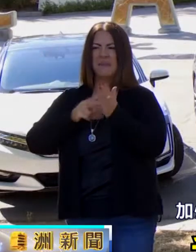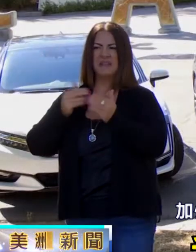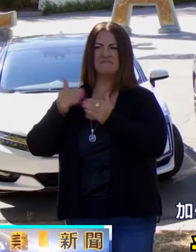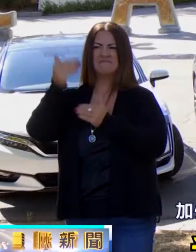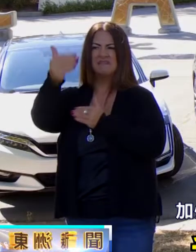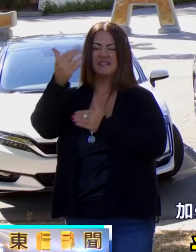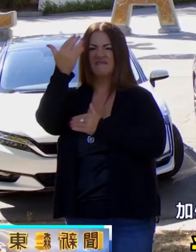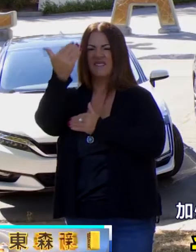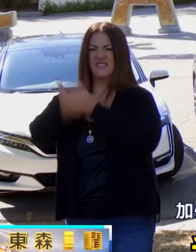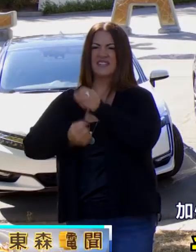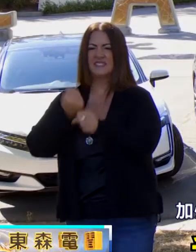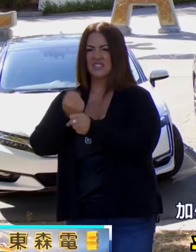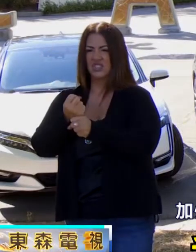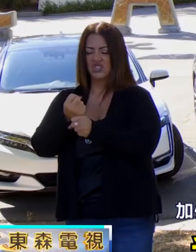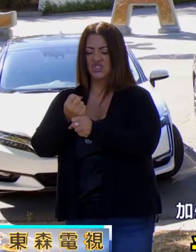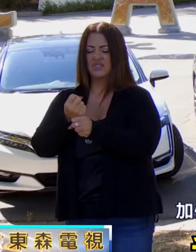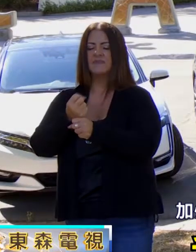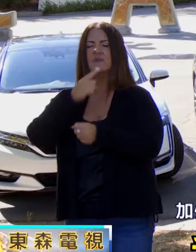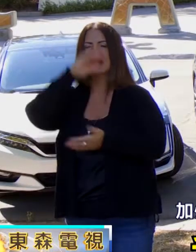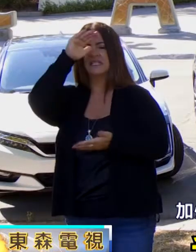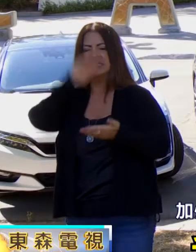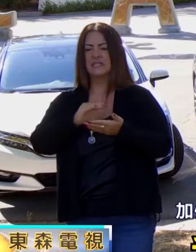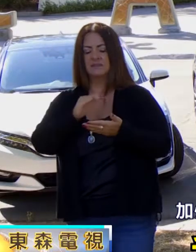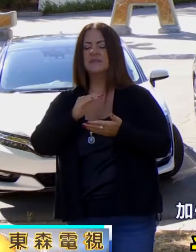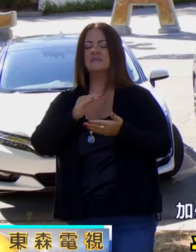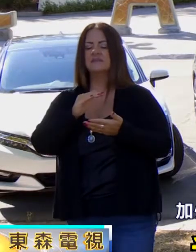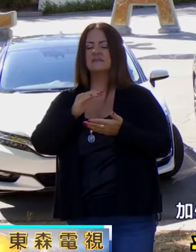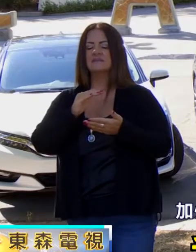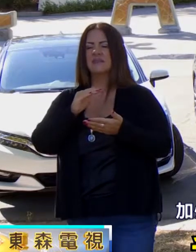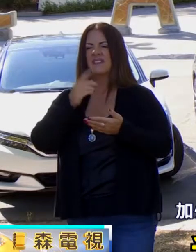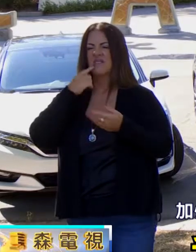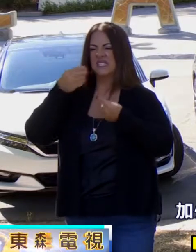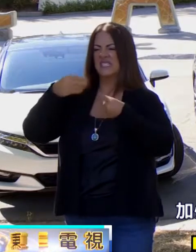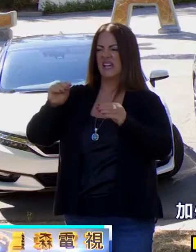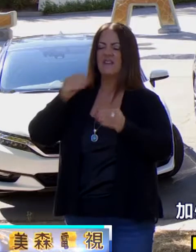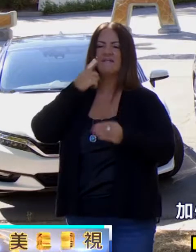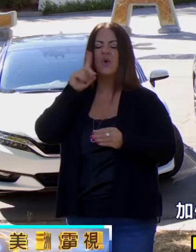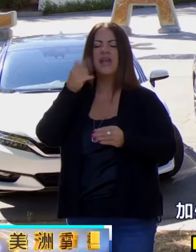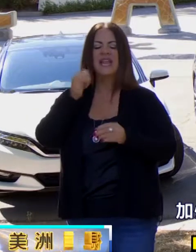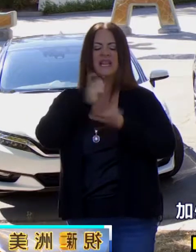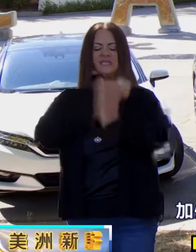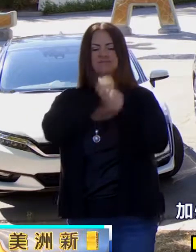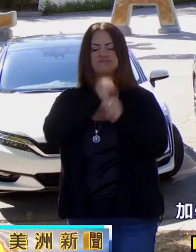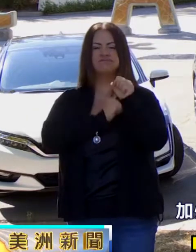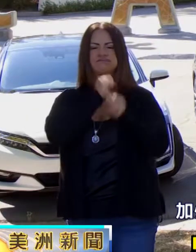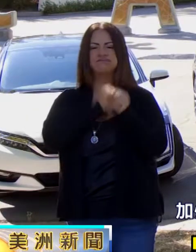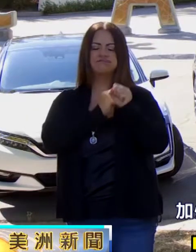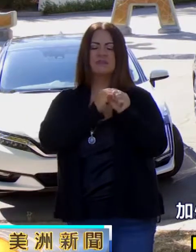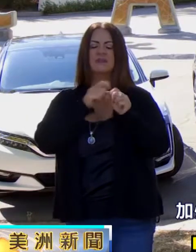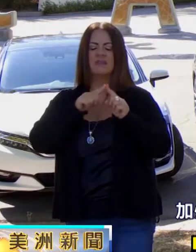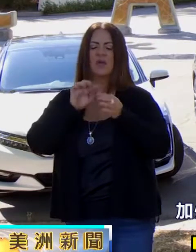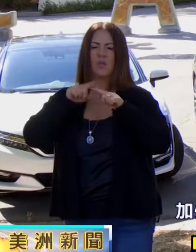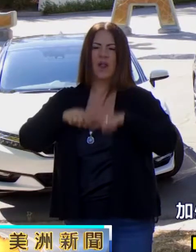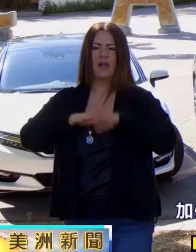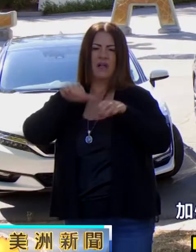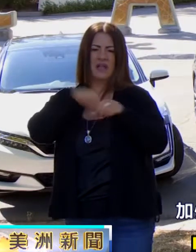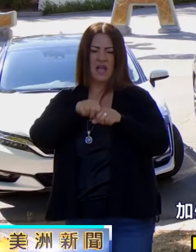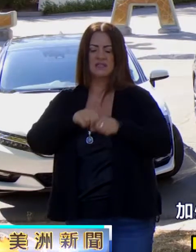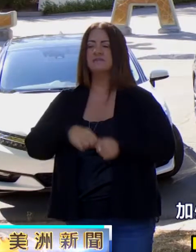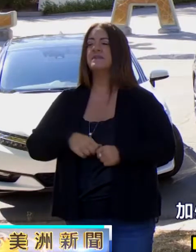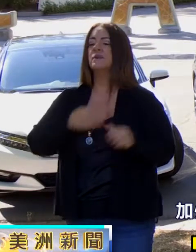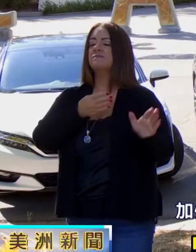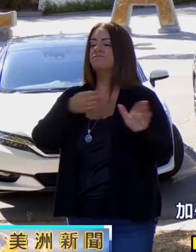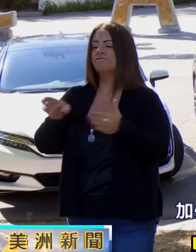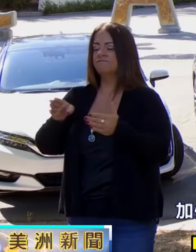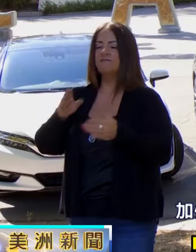we will eliminate in the state of California the sales of internal combustion engines. We will move forward to green and